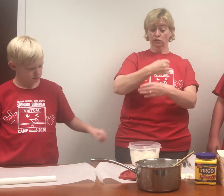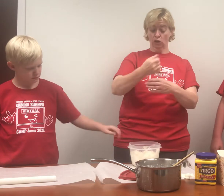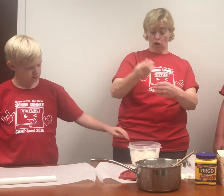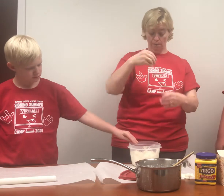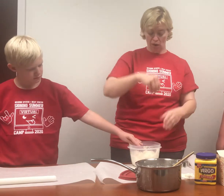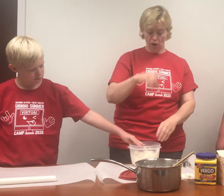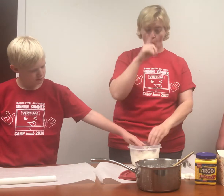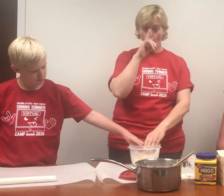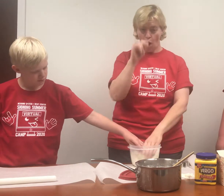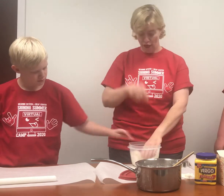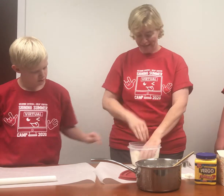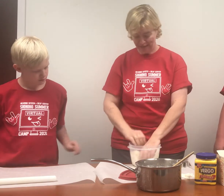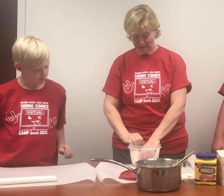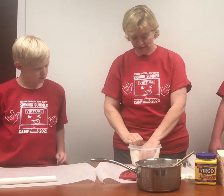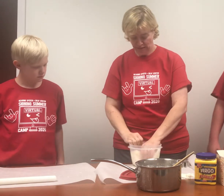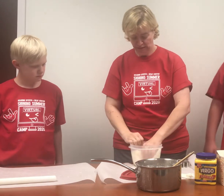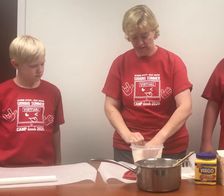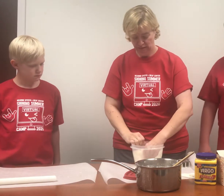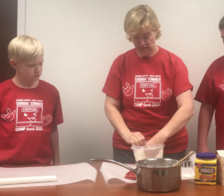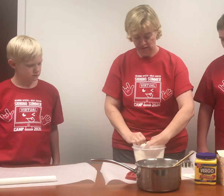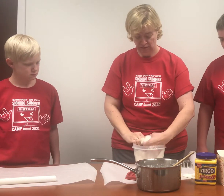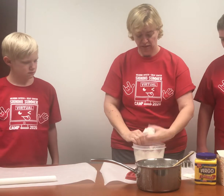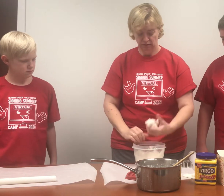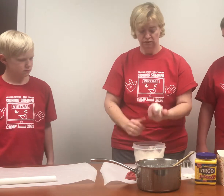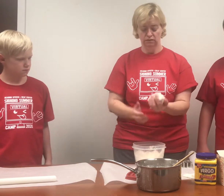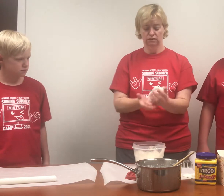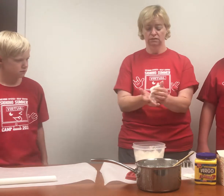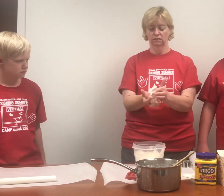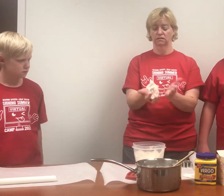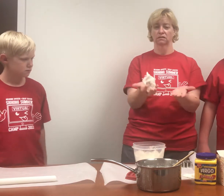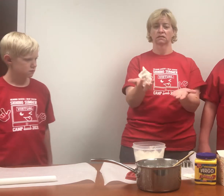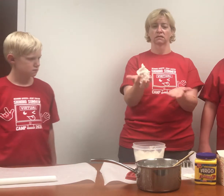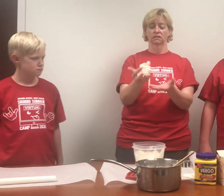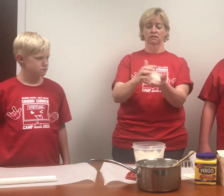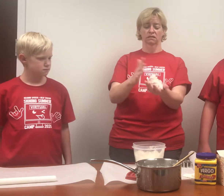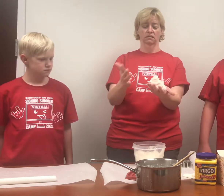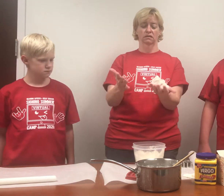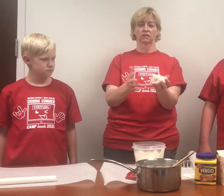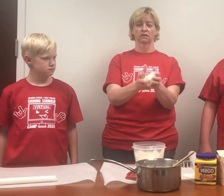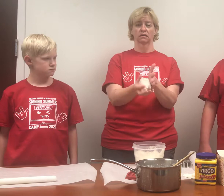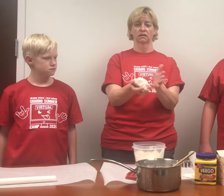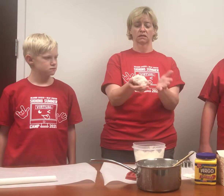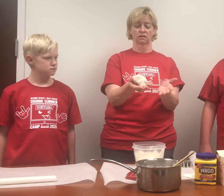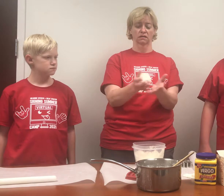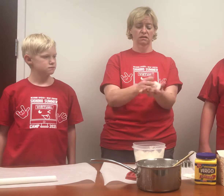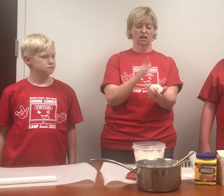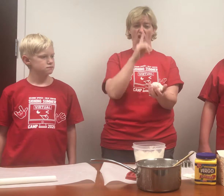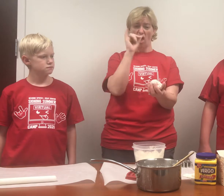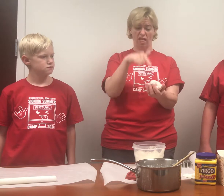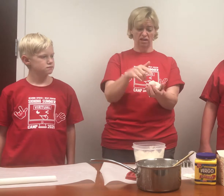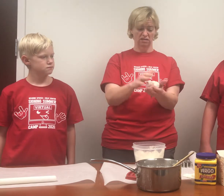So when you finish and you have your end product, it's going to look like